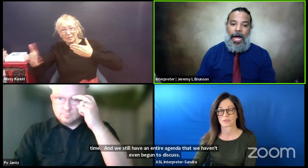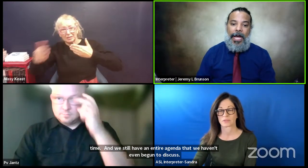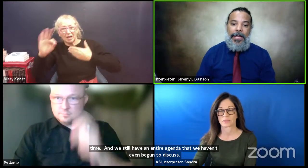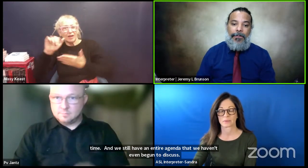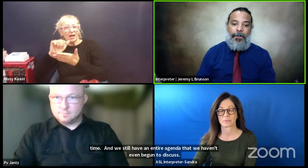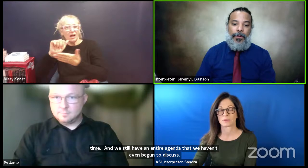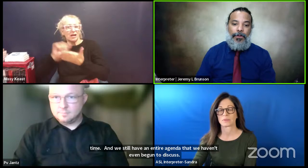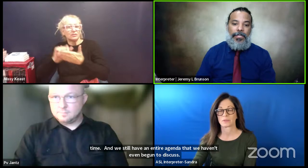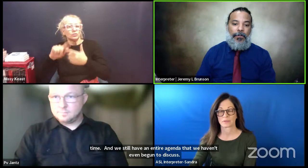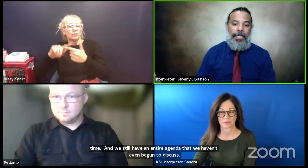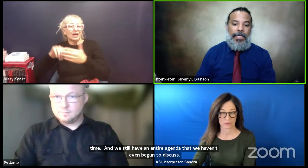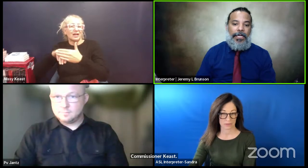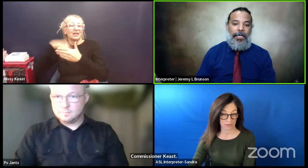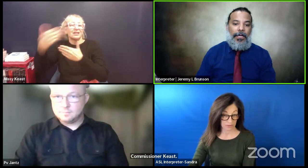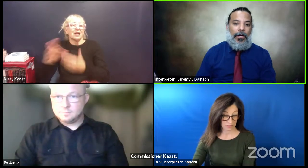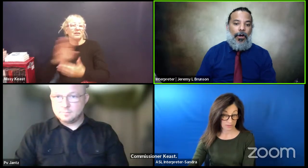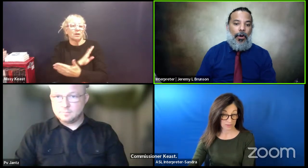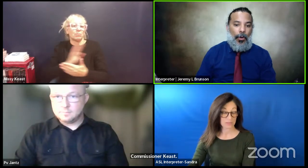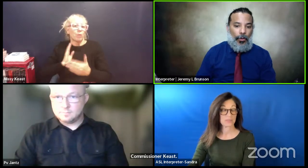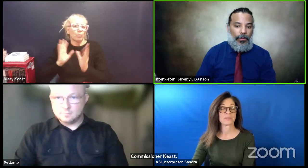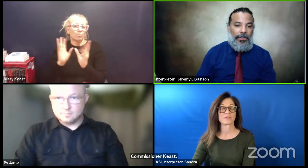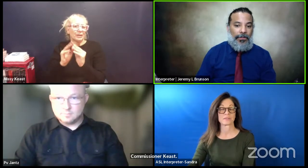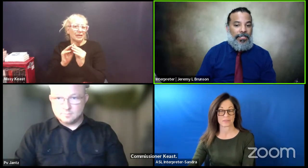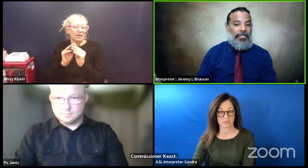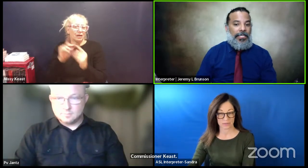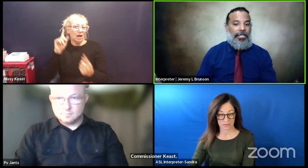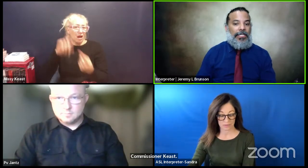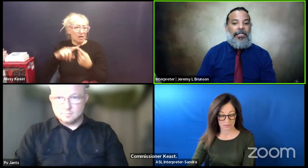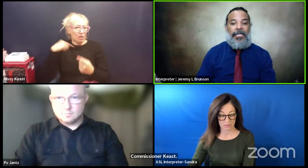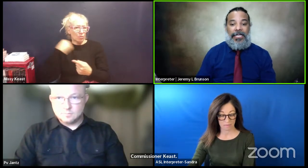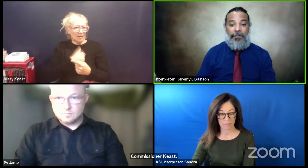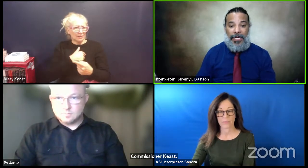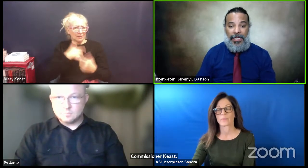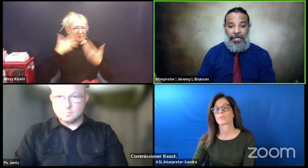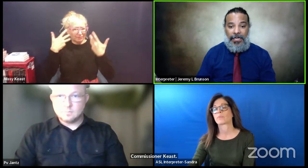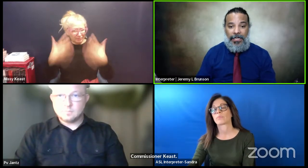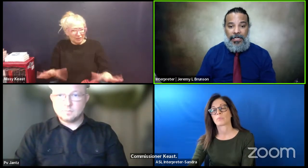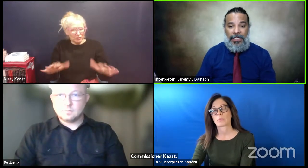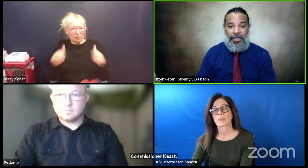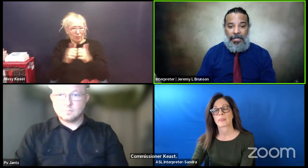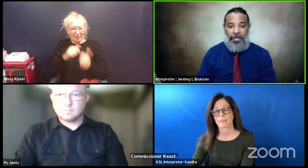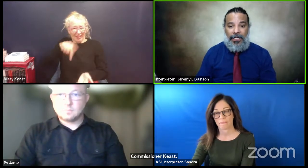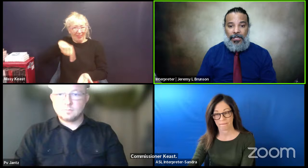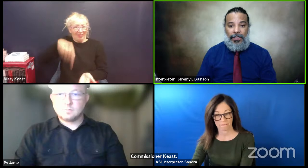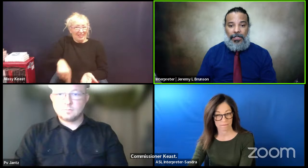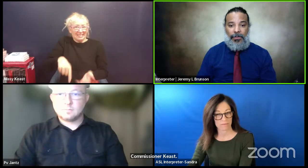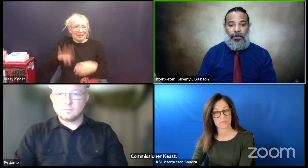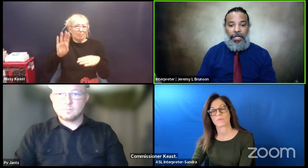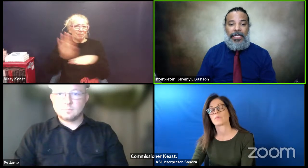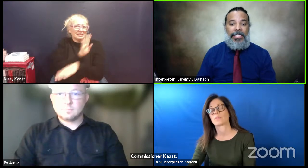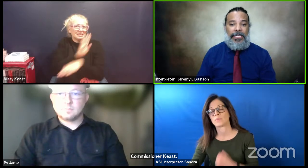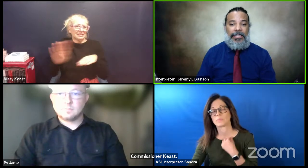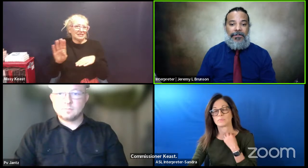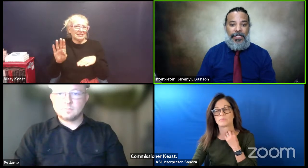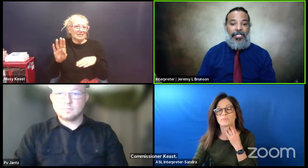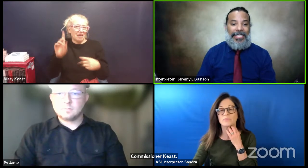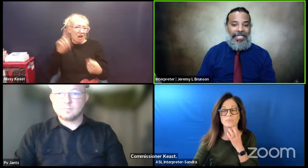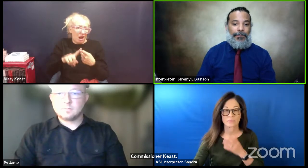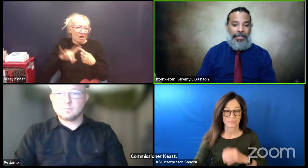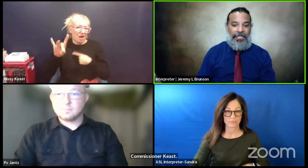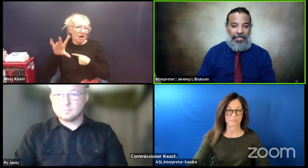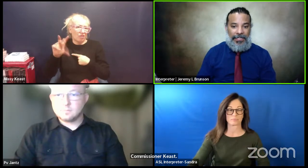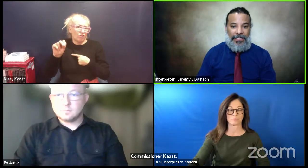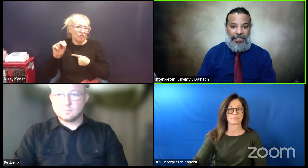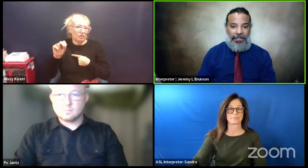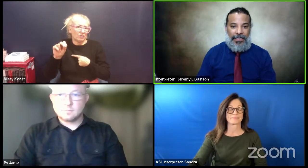So I propose that we hold the rest of the agenda till the next meeting, because we really need to just finish